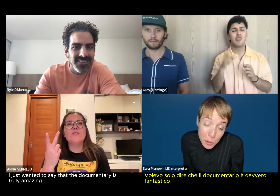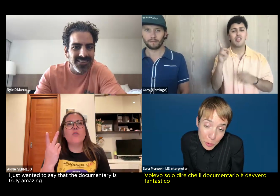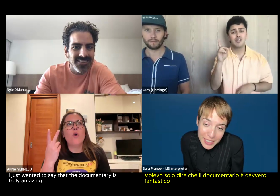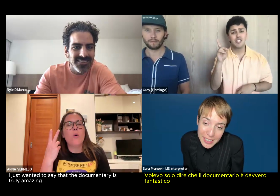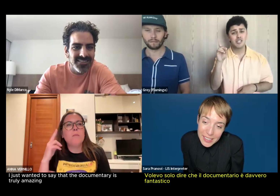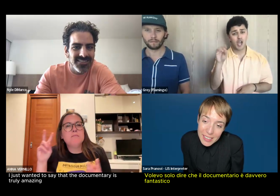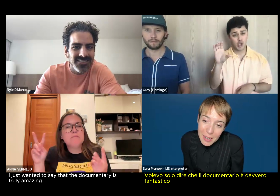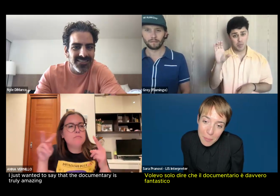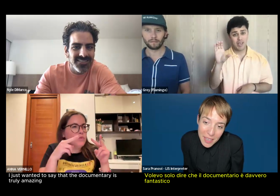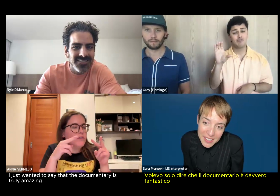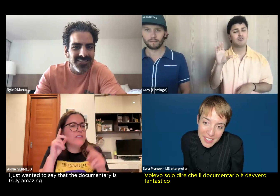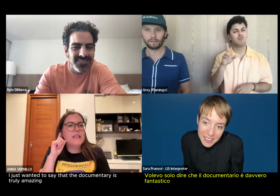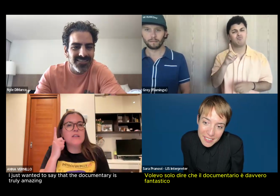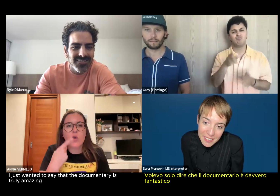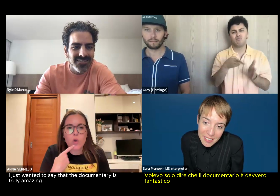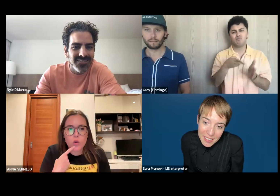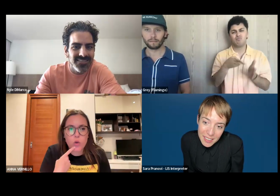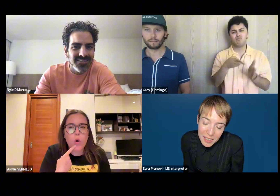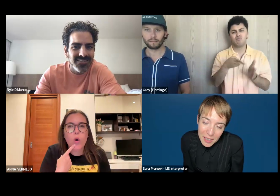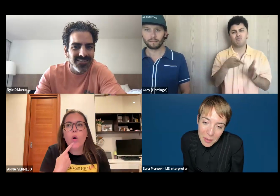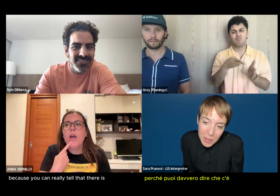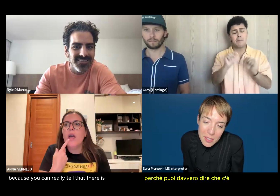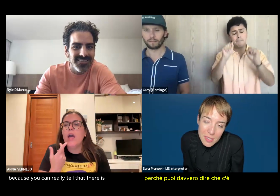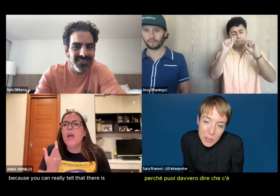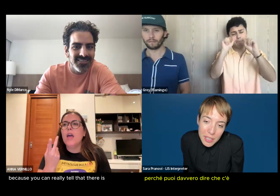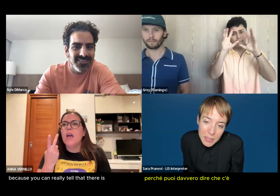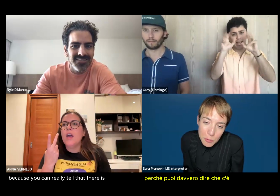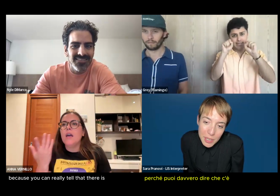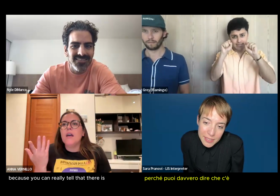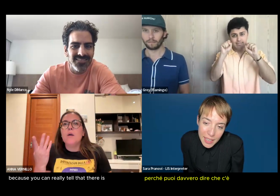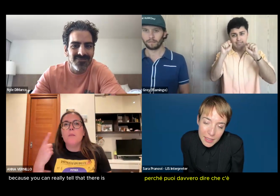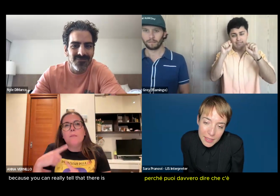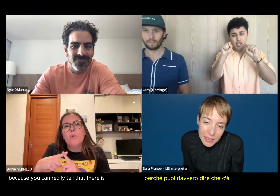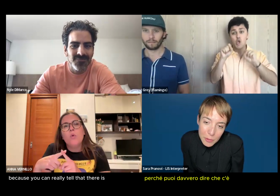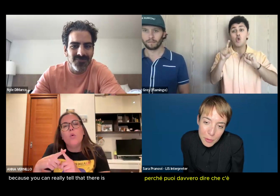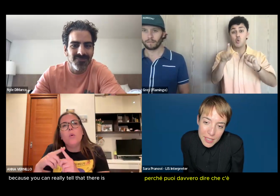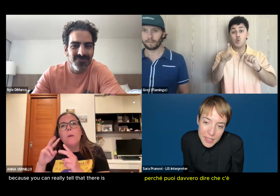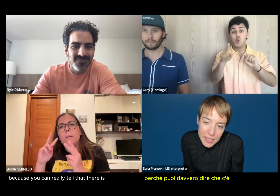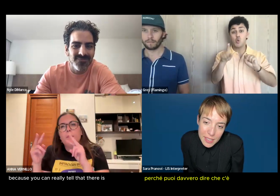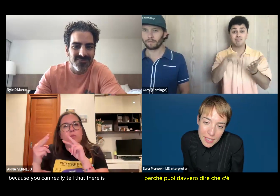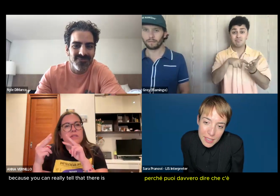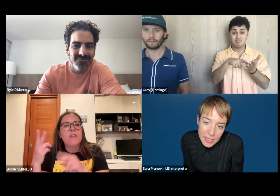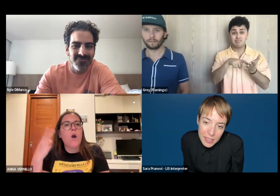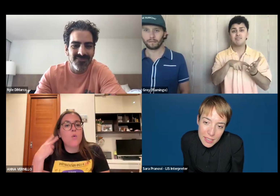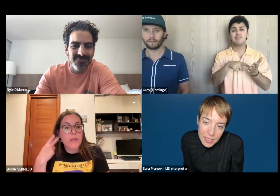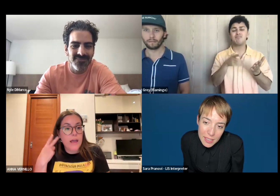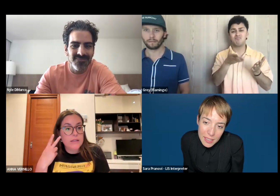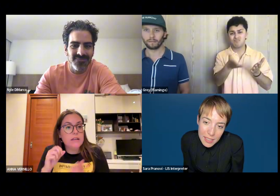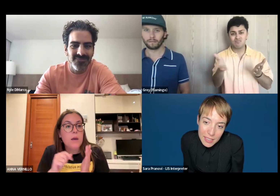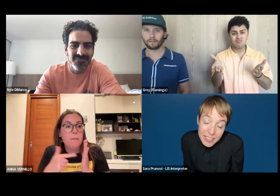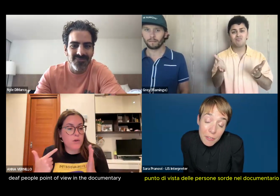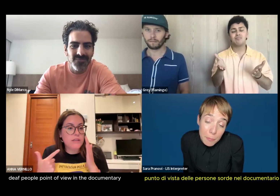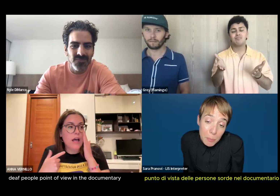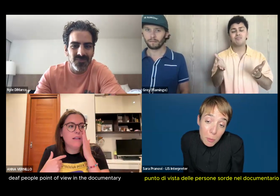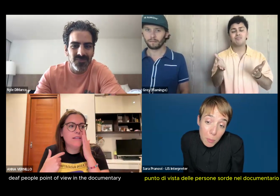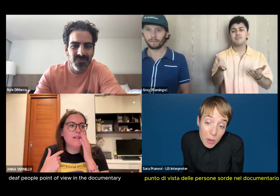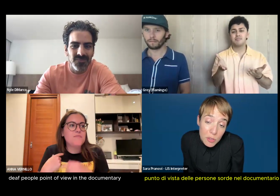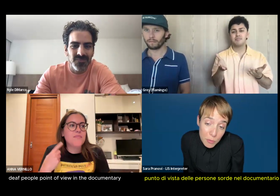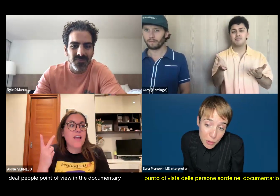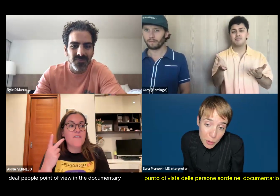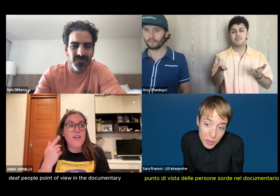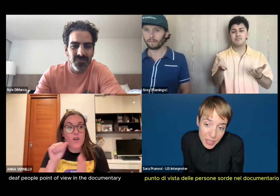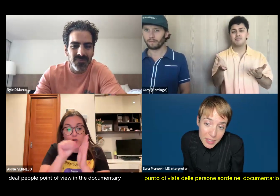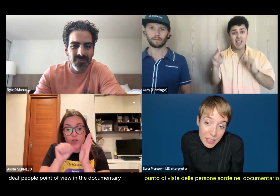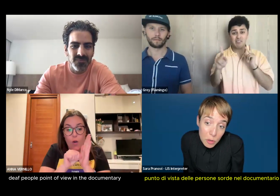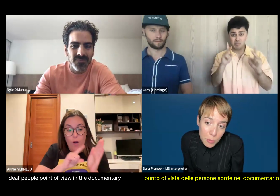is truly amazing because you can really tell that there is deaf people